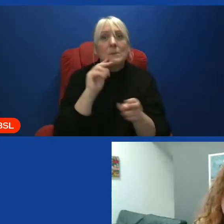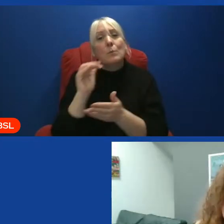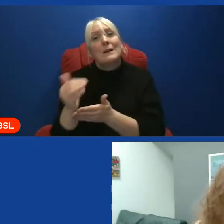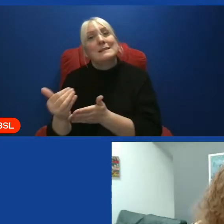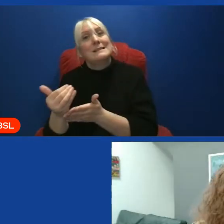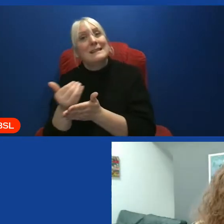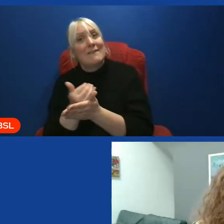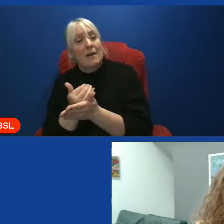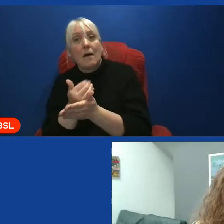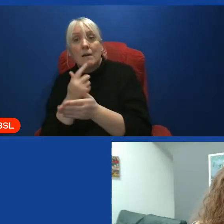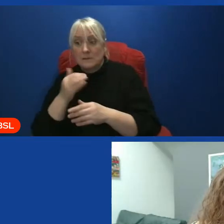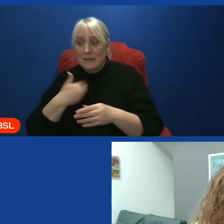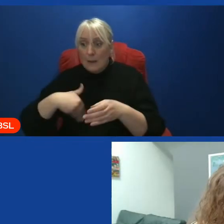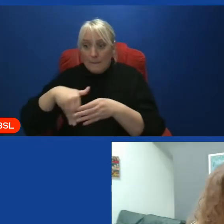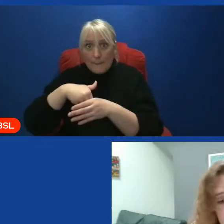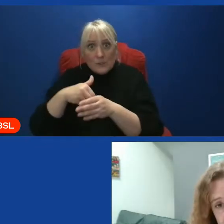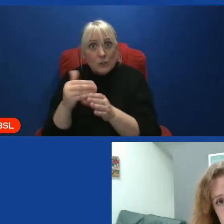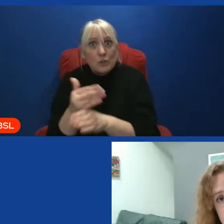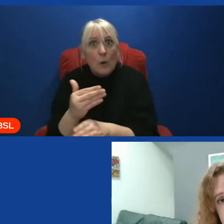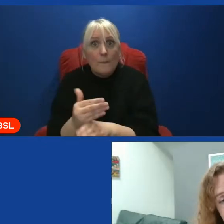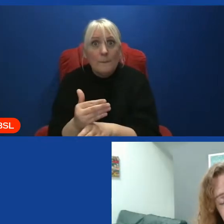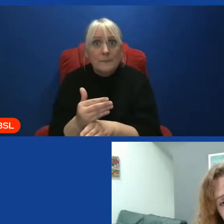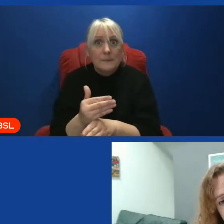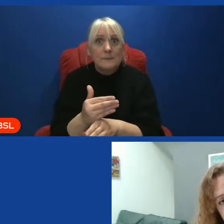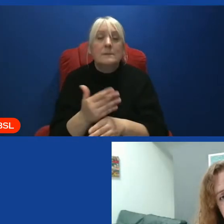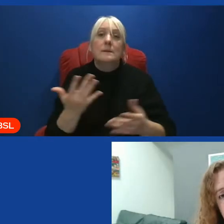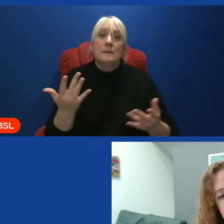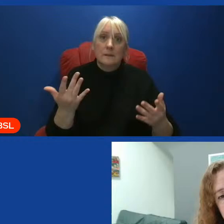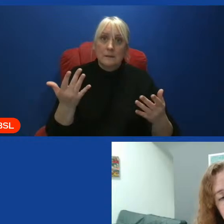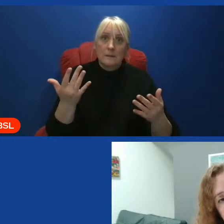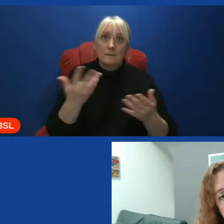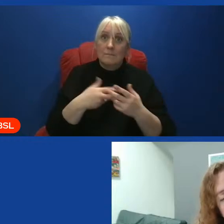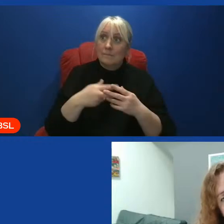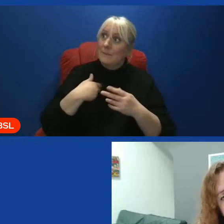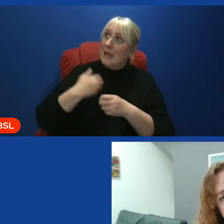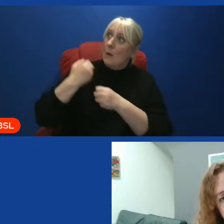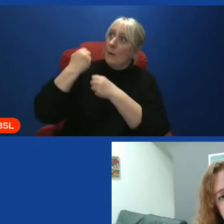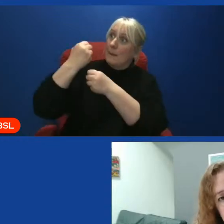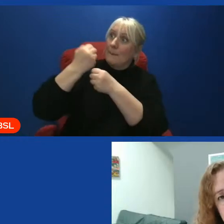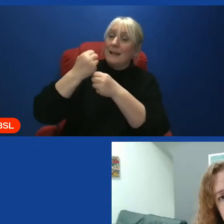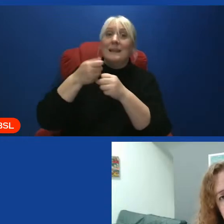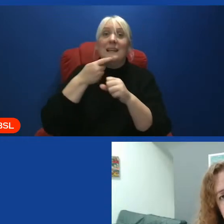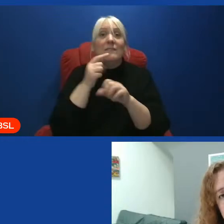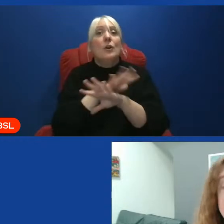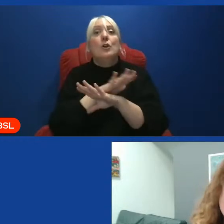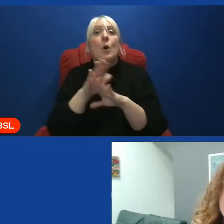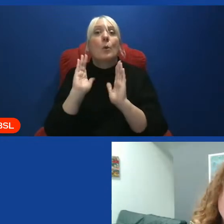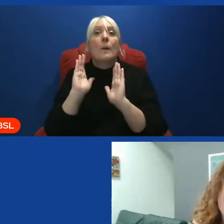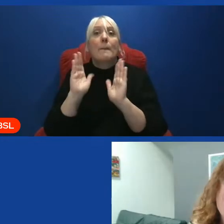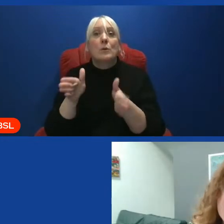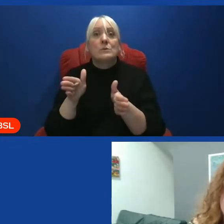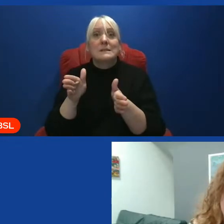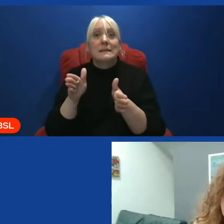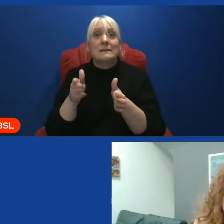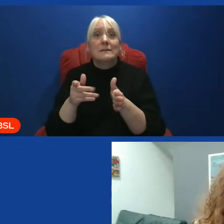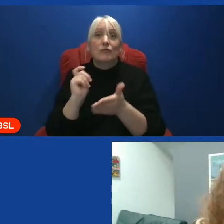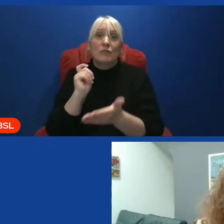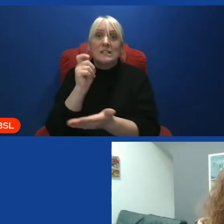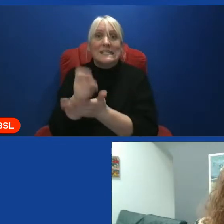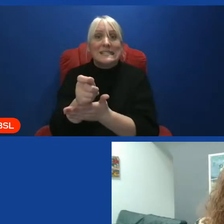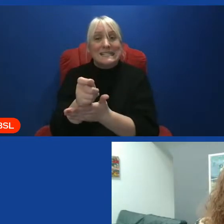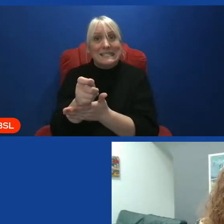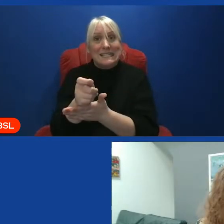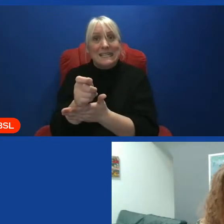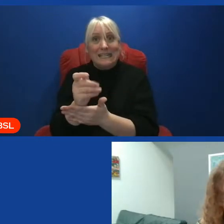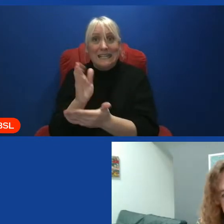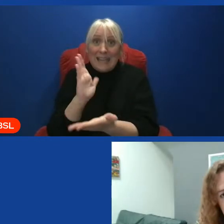could mount a campaign that resulted in a no compulsory redundancy guarantee, are there other ways